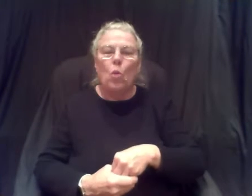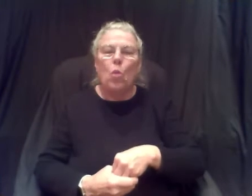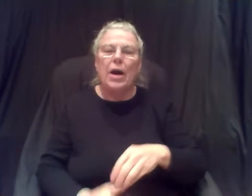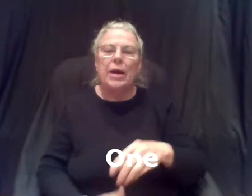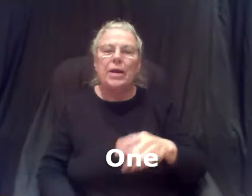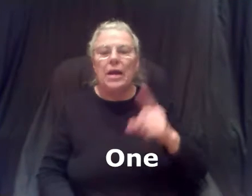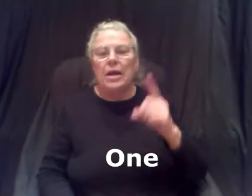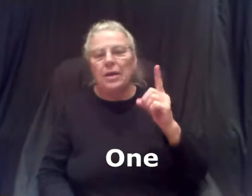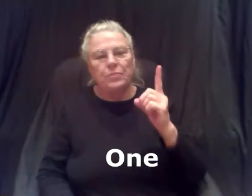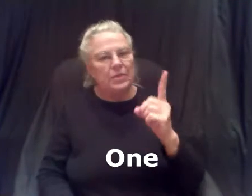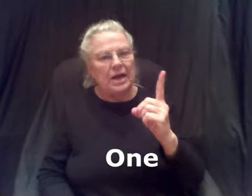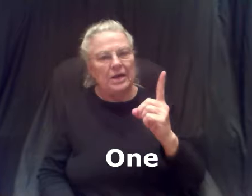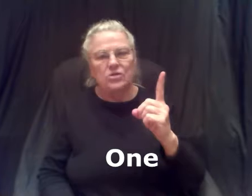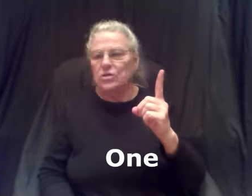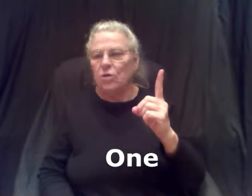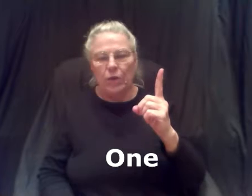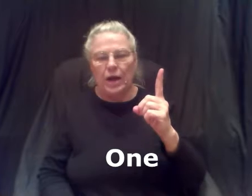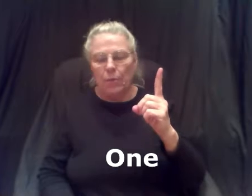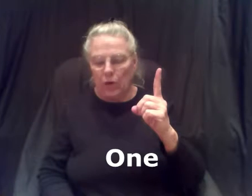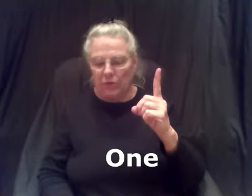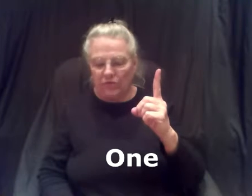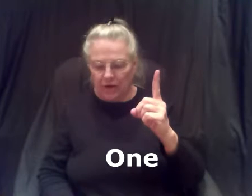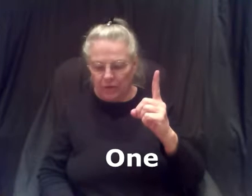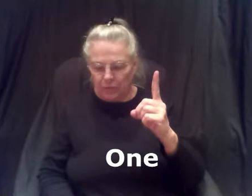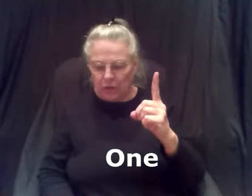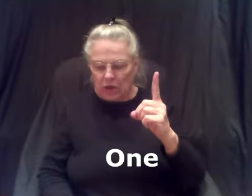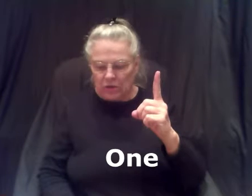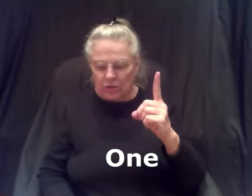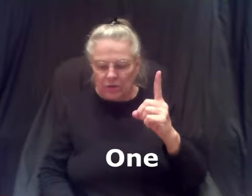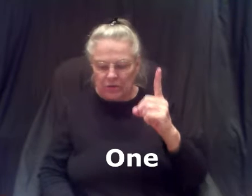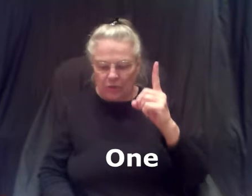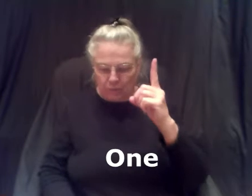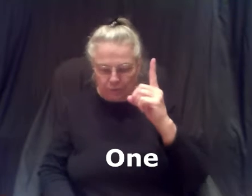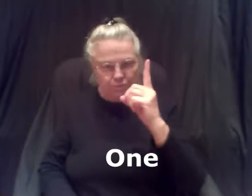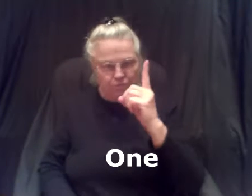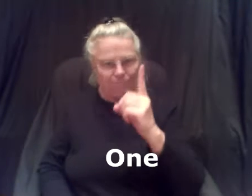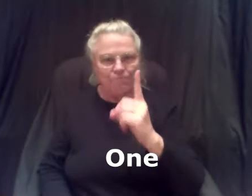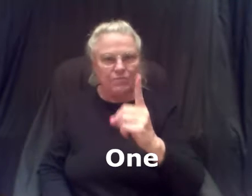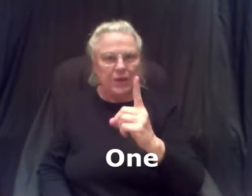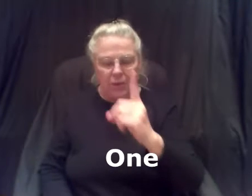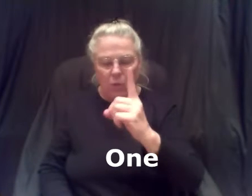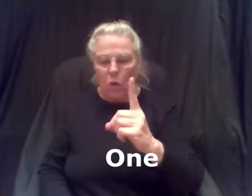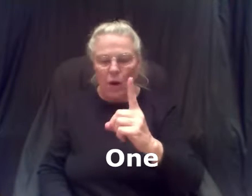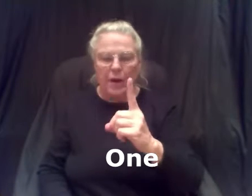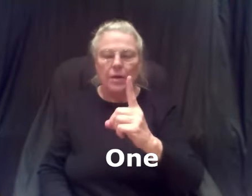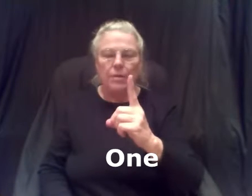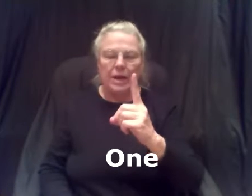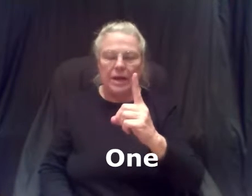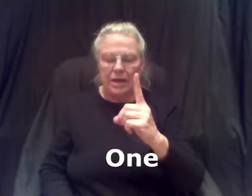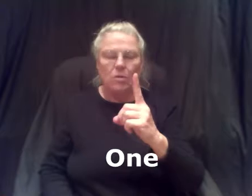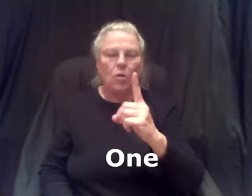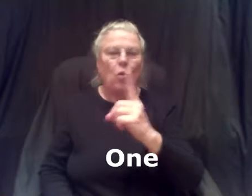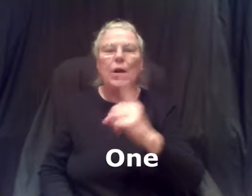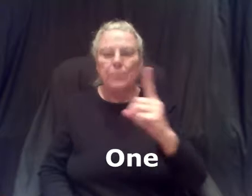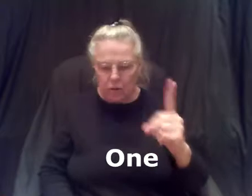One, that is just holding up one finger. So in the one, meaning one